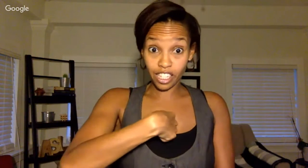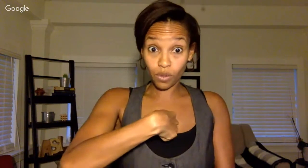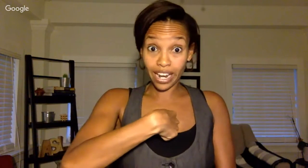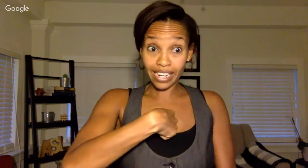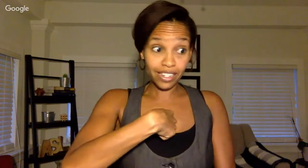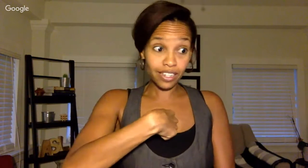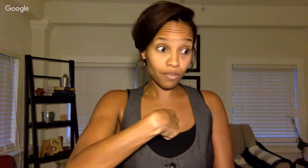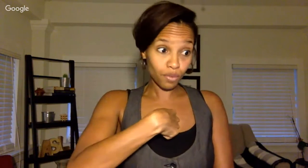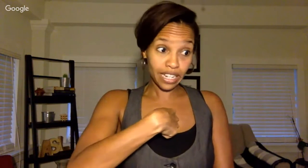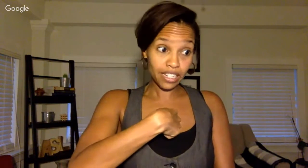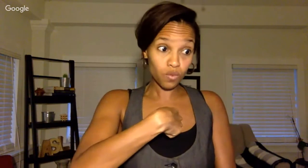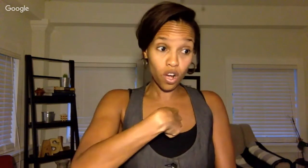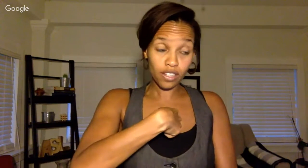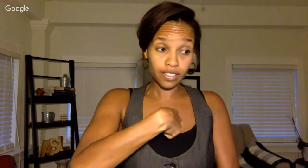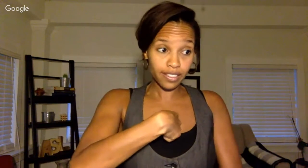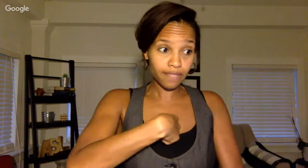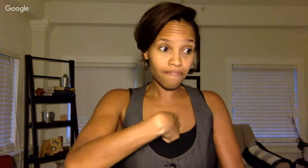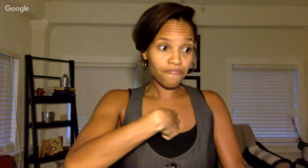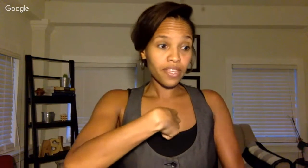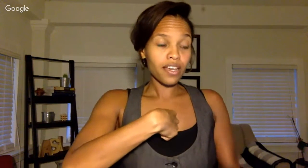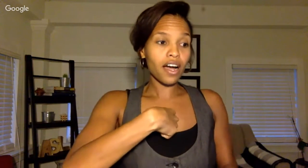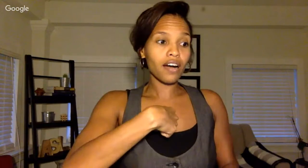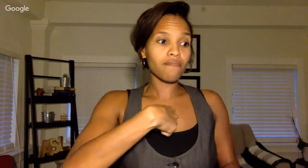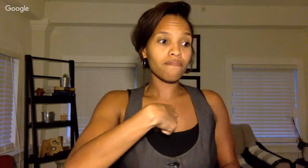what I did. What I did was,